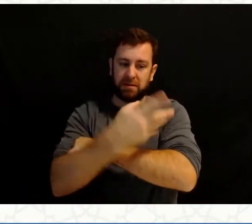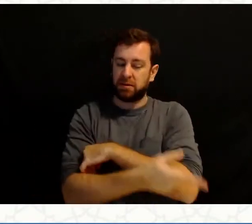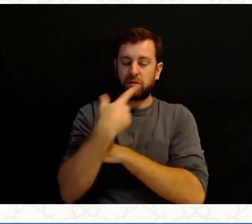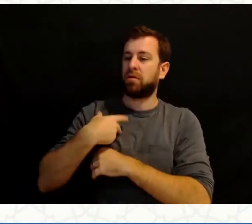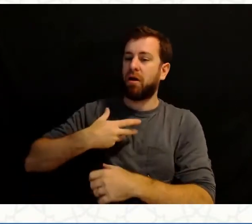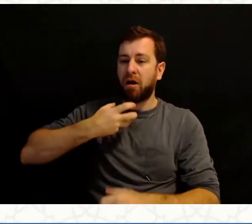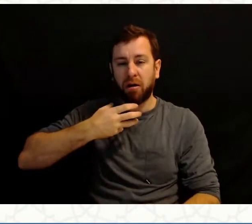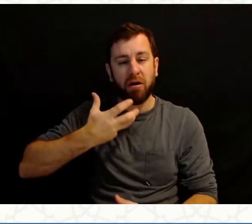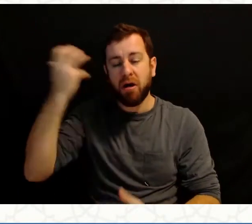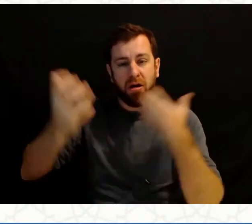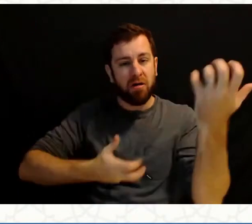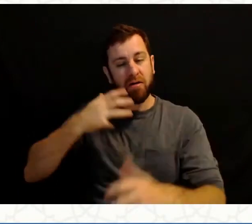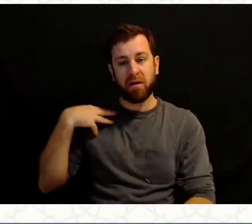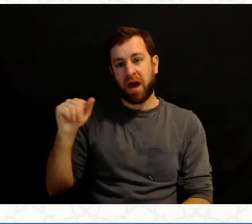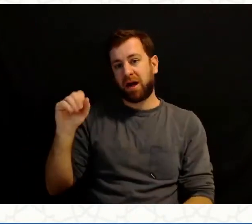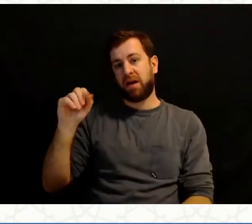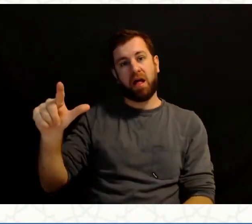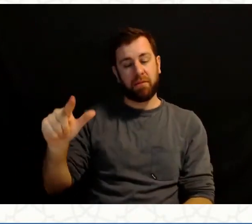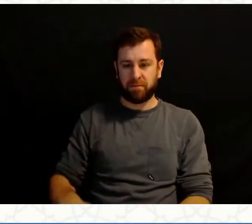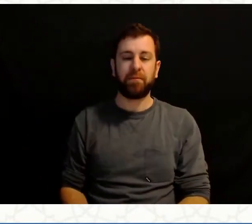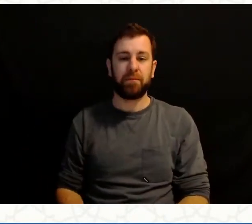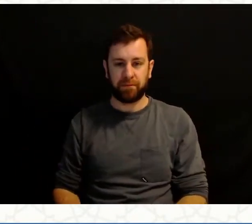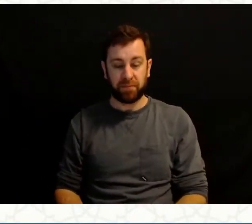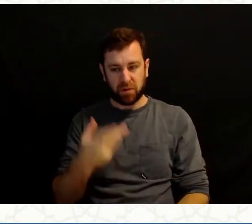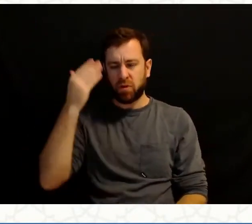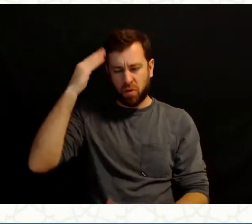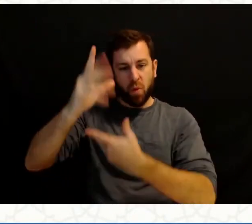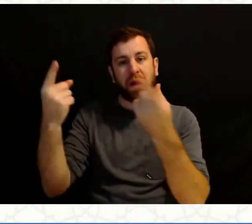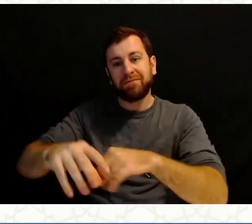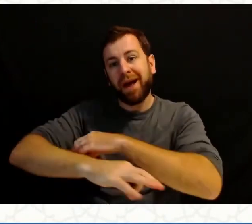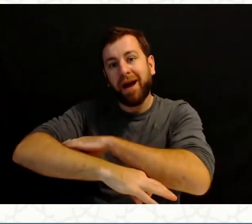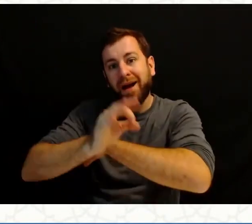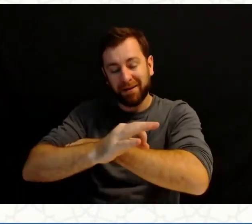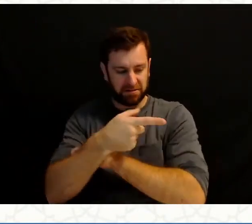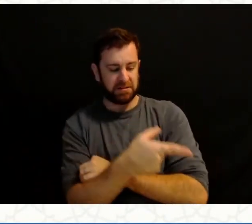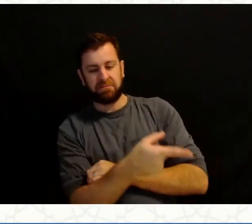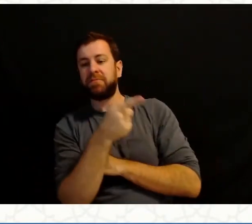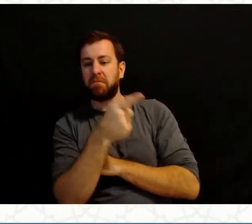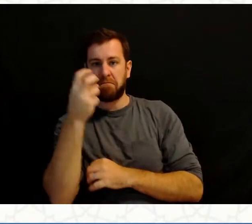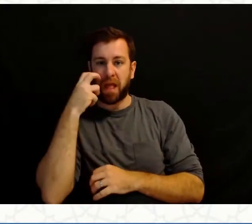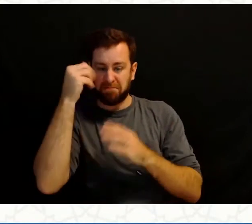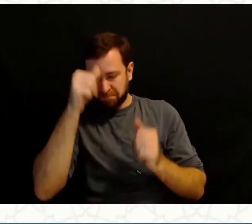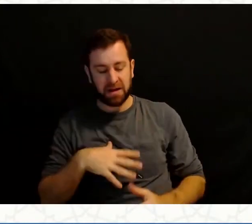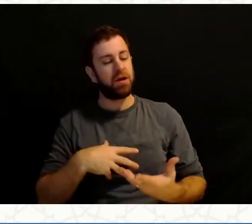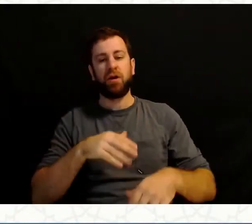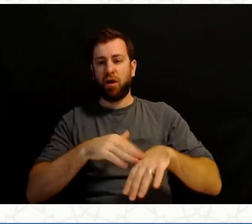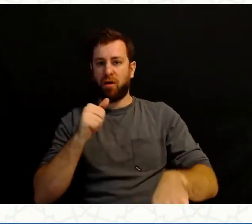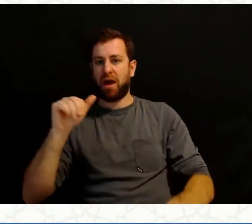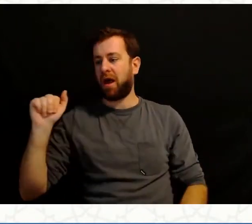Salat al-Fajr, when you need to see when dawn breaks, the Prophet alayhi salam appointed a blind man to call that